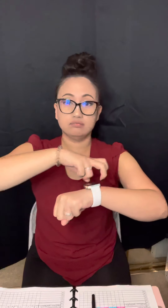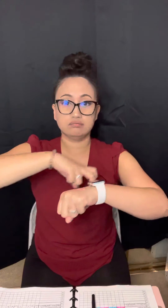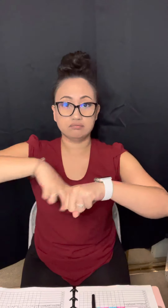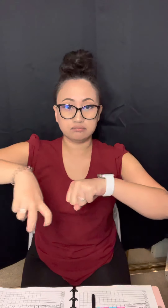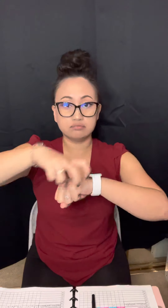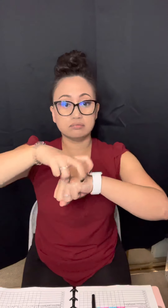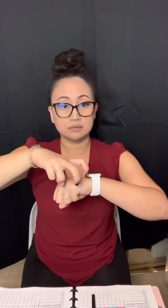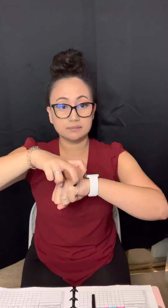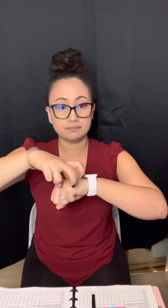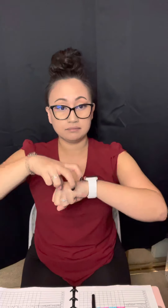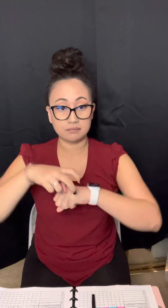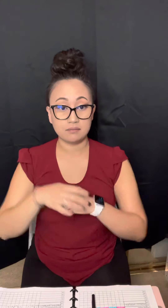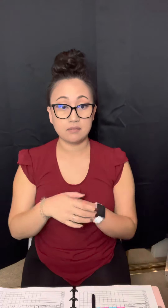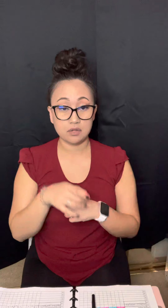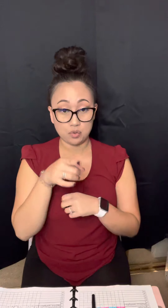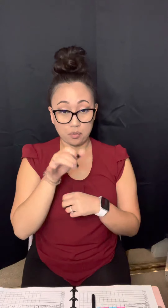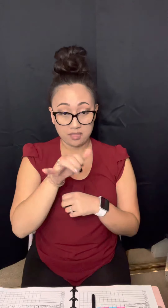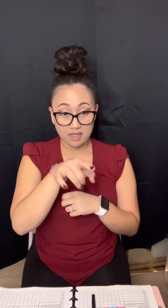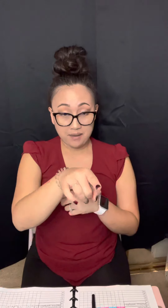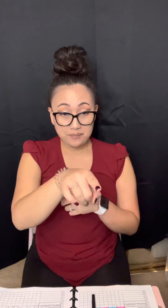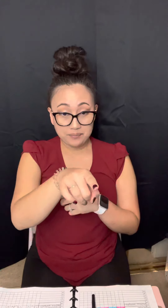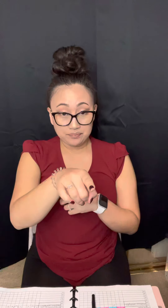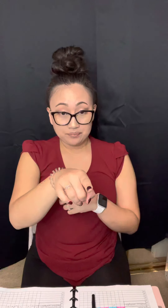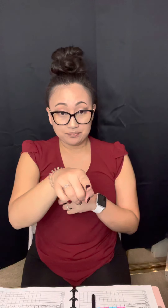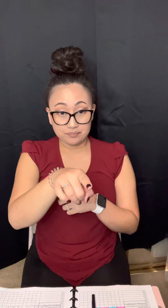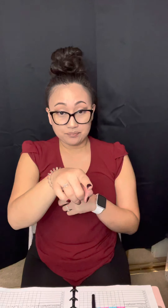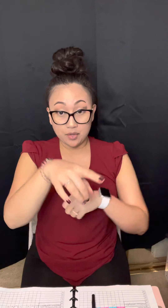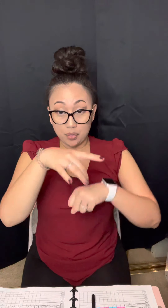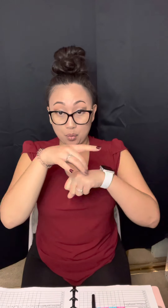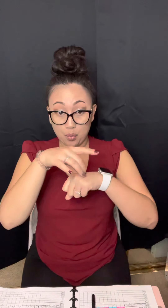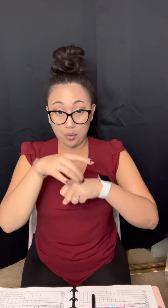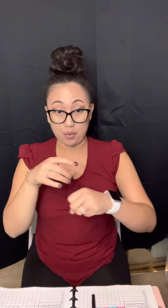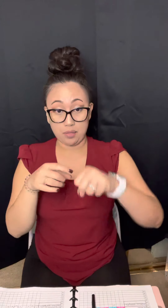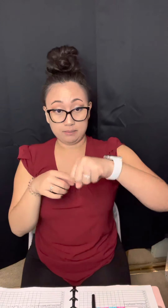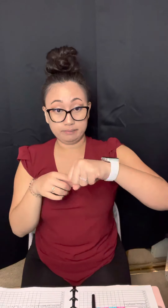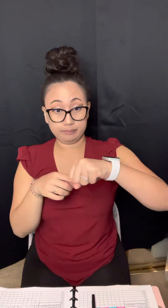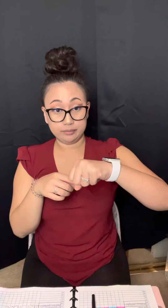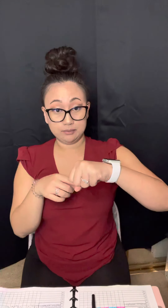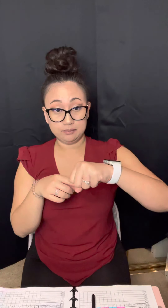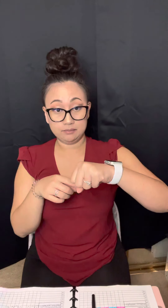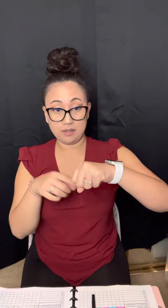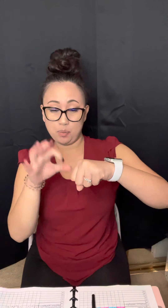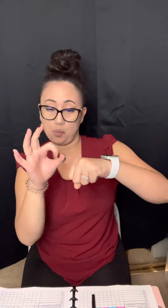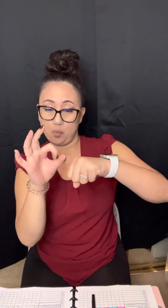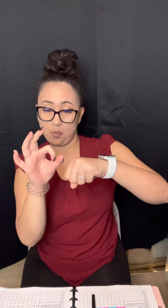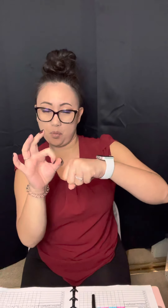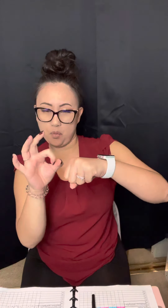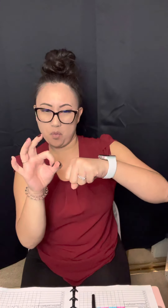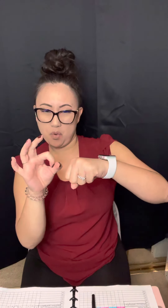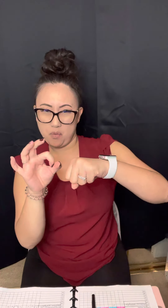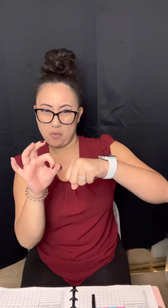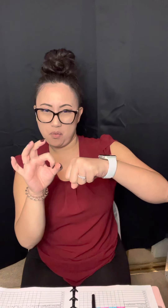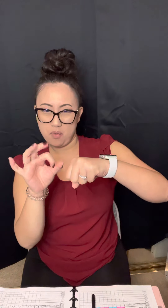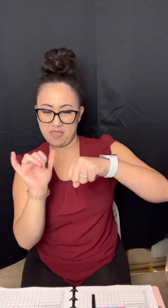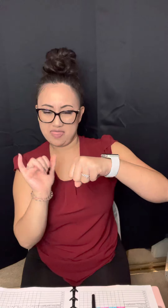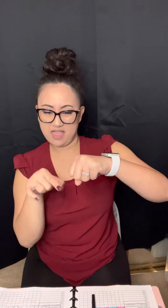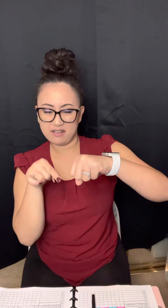John Glenn's spacecraft. Okay, so here's his spacecraft. And he went around the Earth in